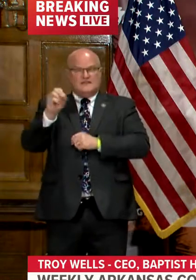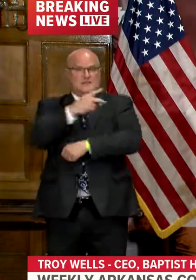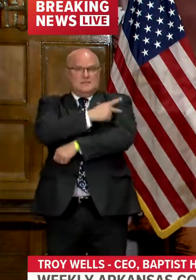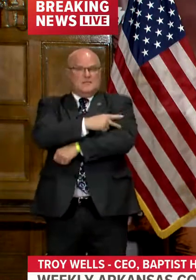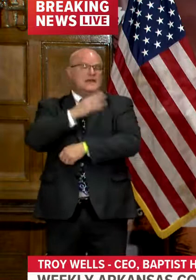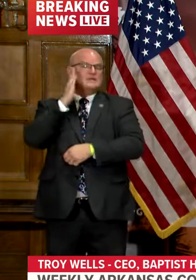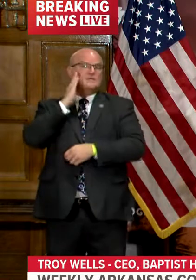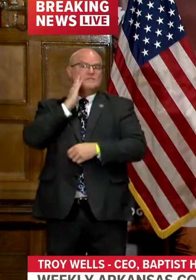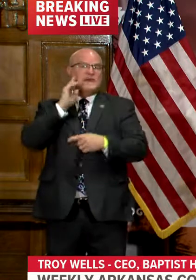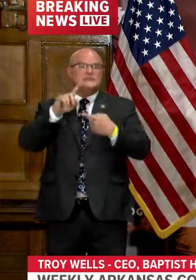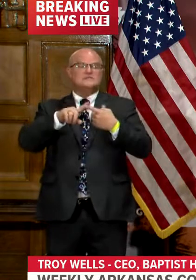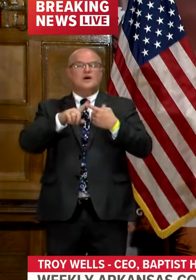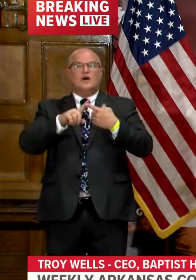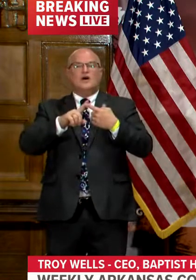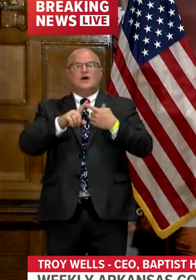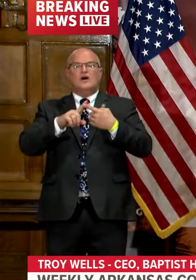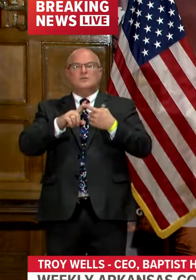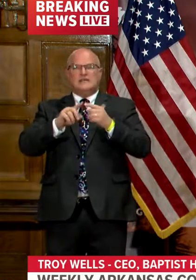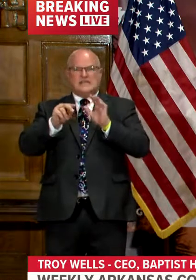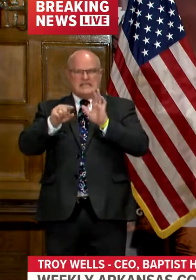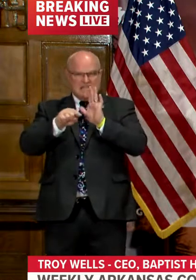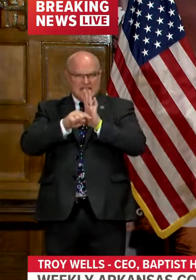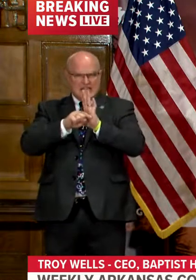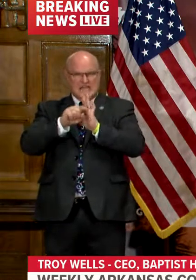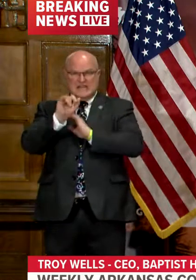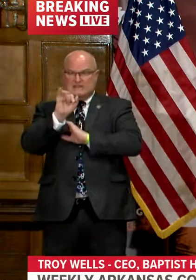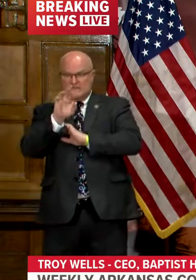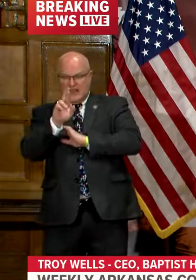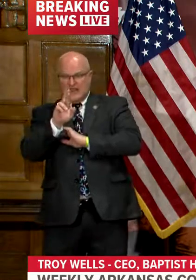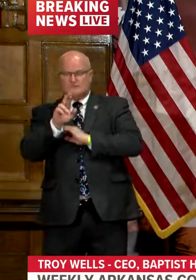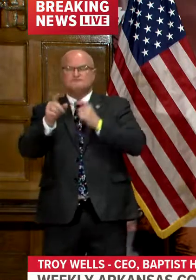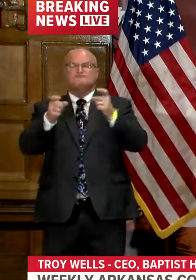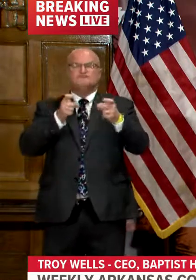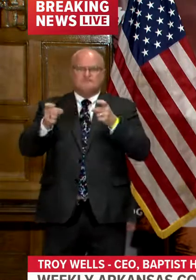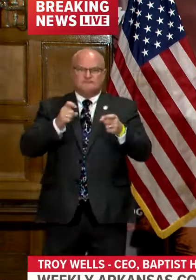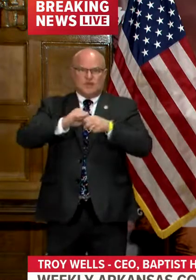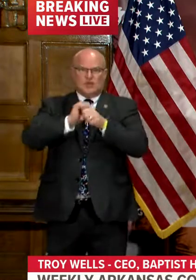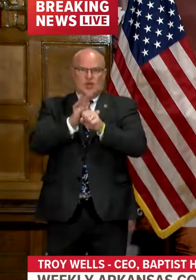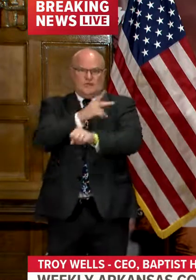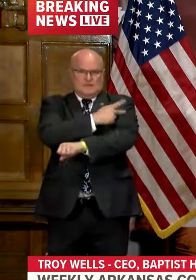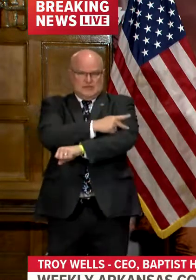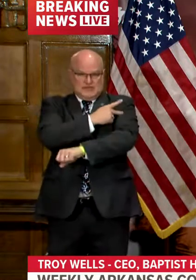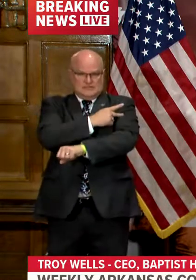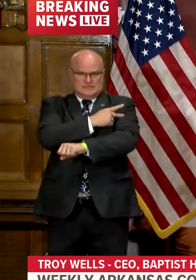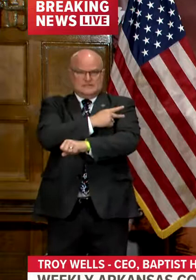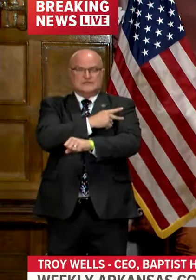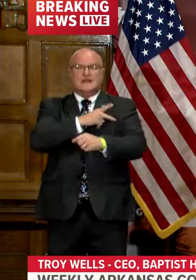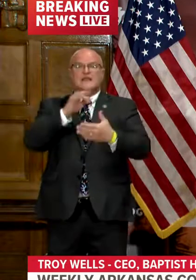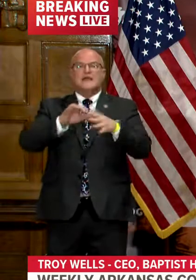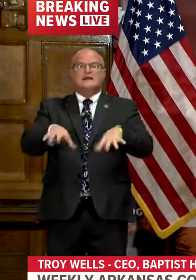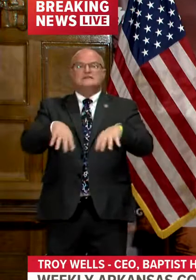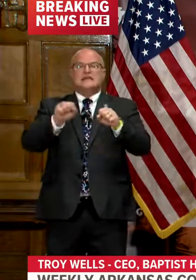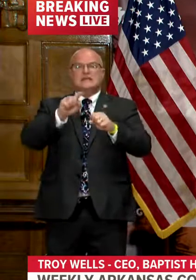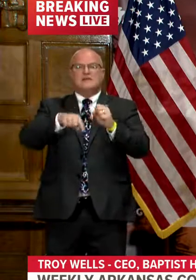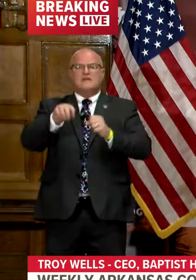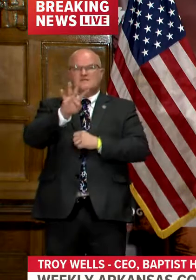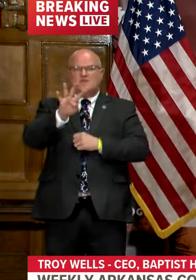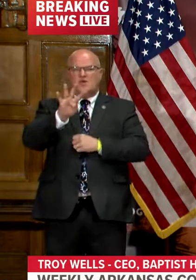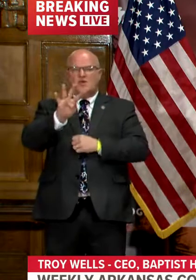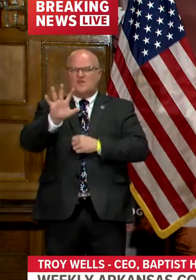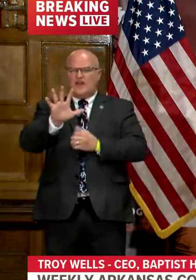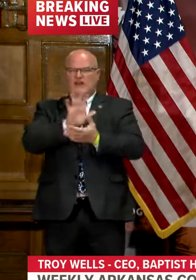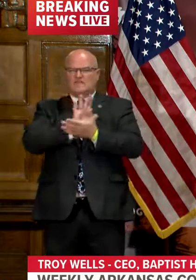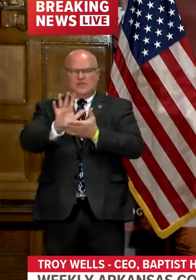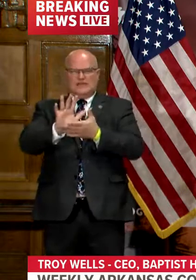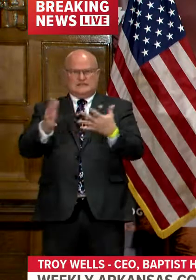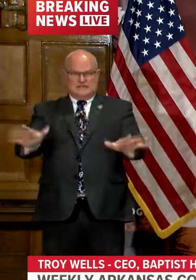patient beds. They'll all be negative air, and we'll be able to accommodate COVID-19 patients. That project will take about 4 to 5 weeks to